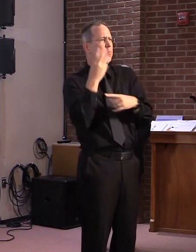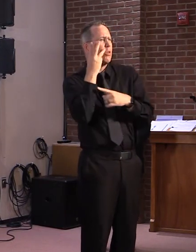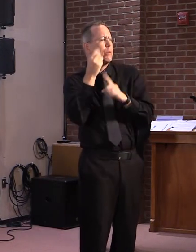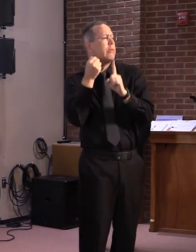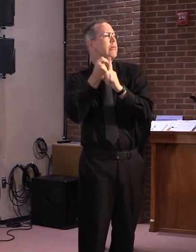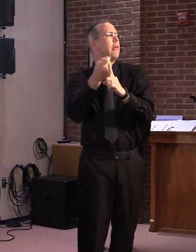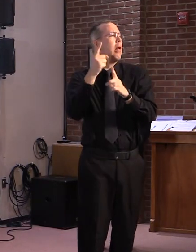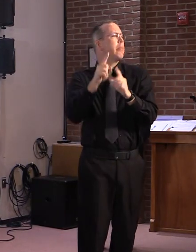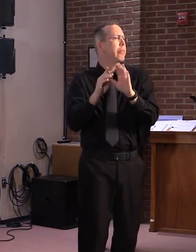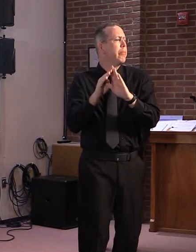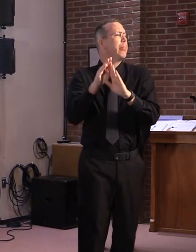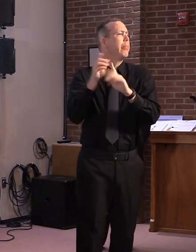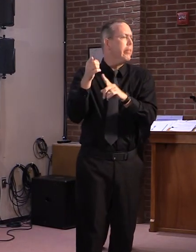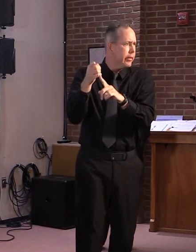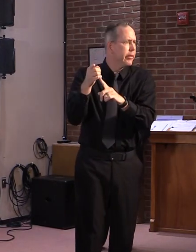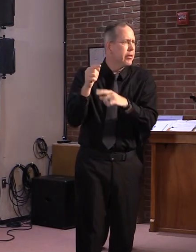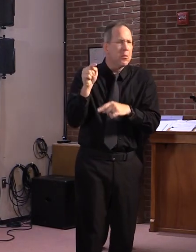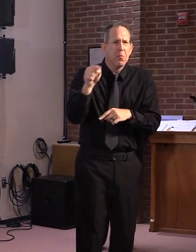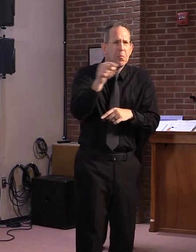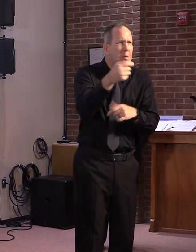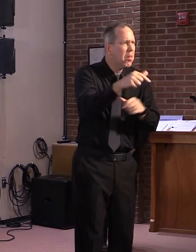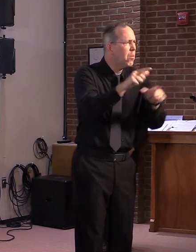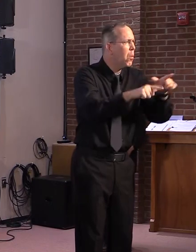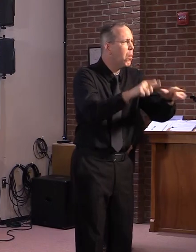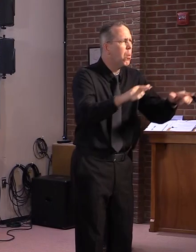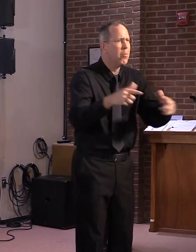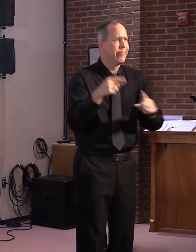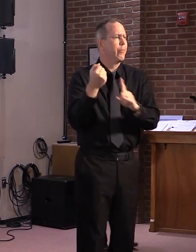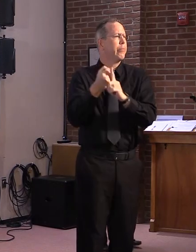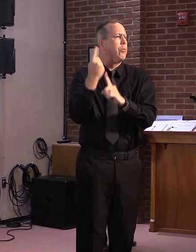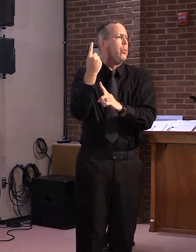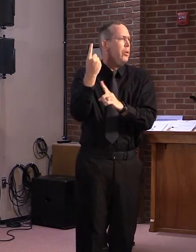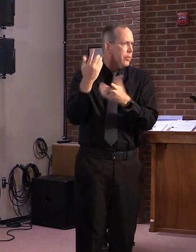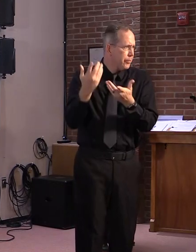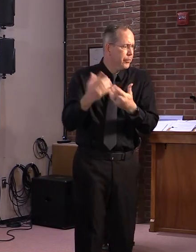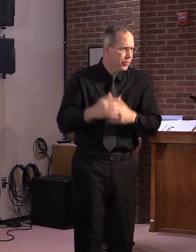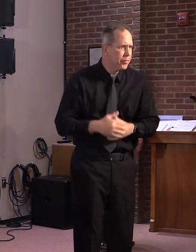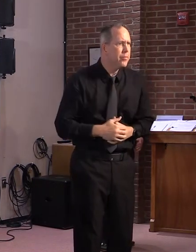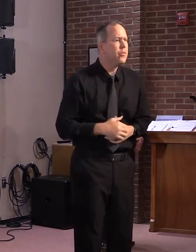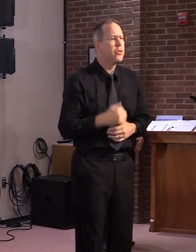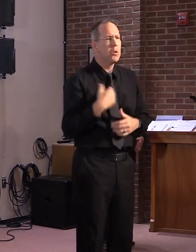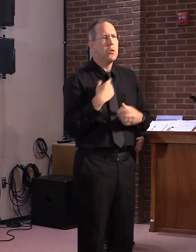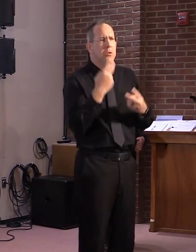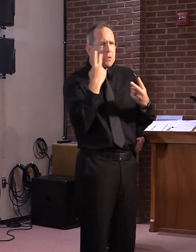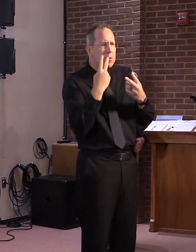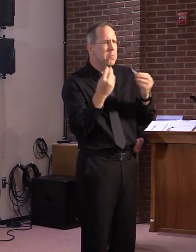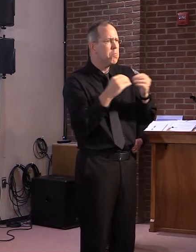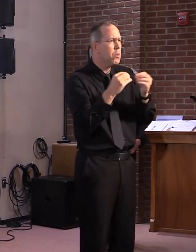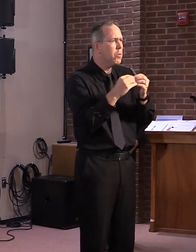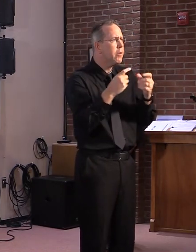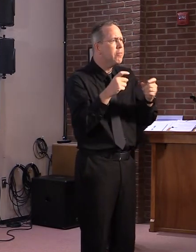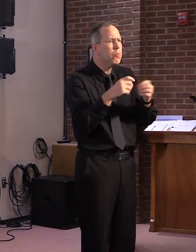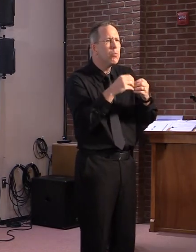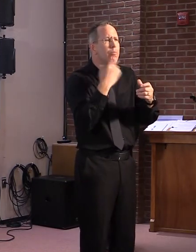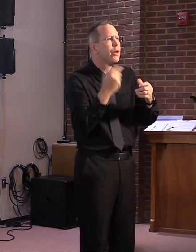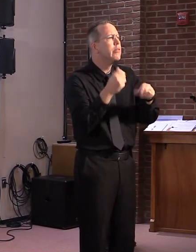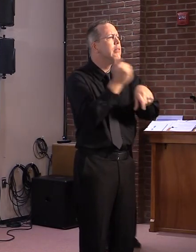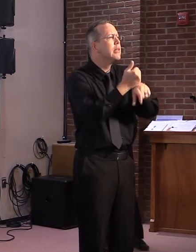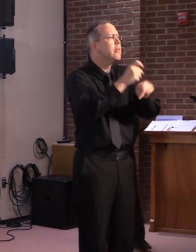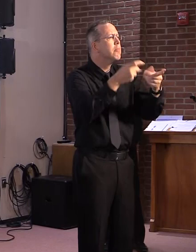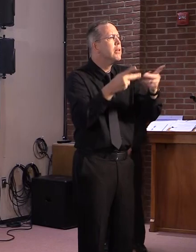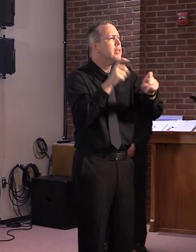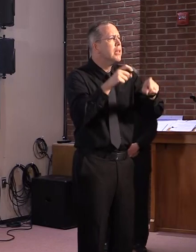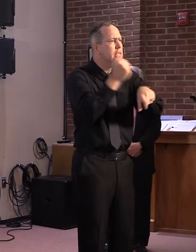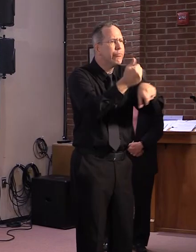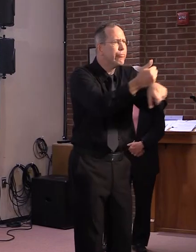by aggressively testing and tracing in the region so we can surround it and box it in. And I want to thank the team at the Department of Health